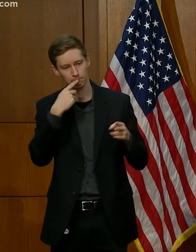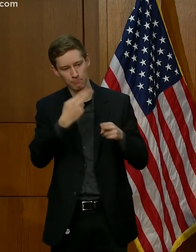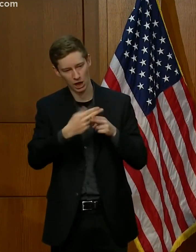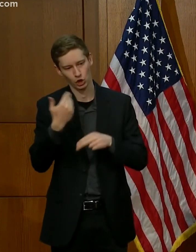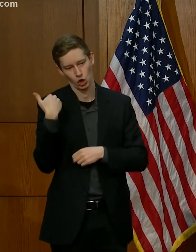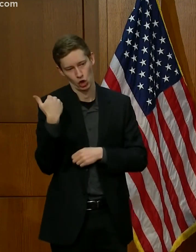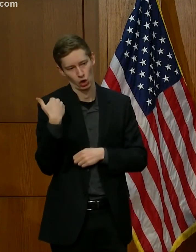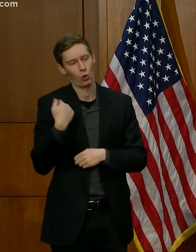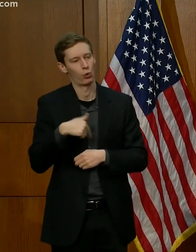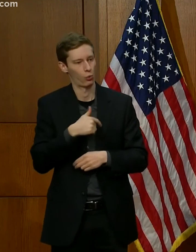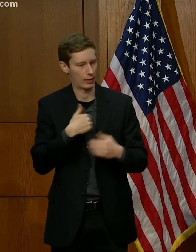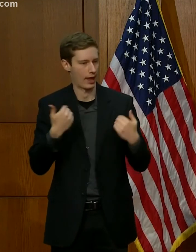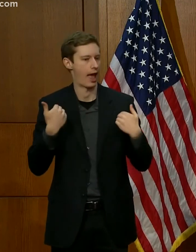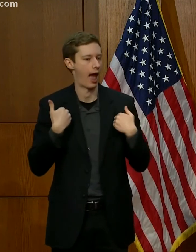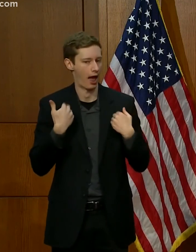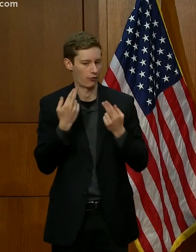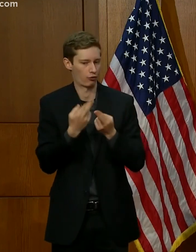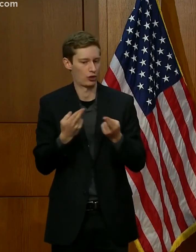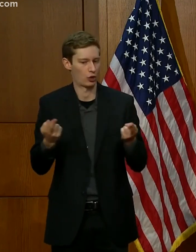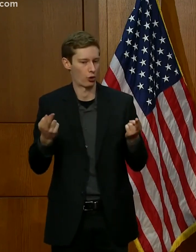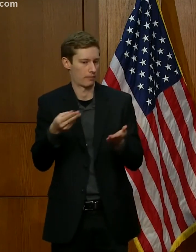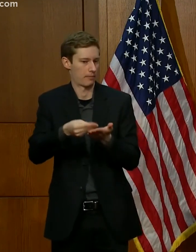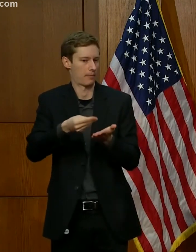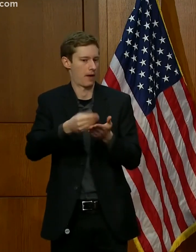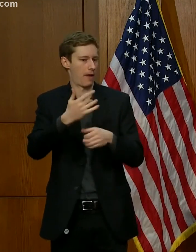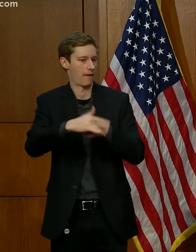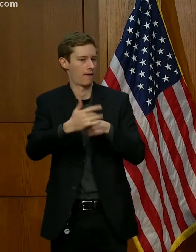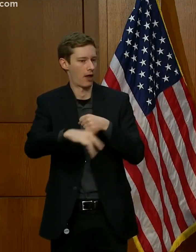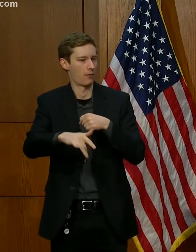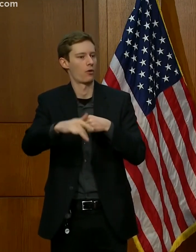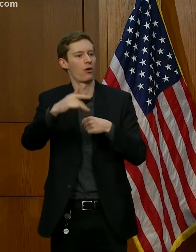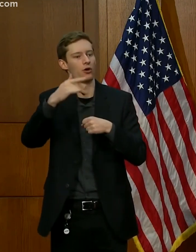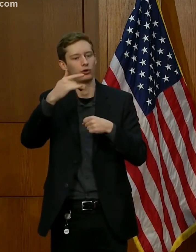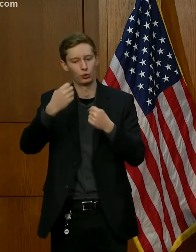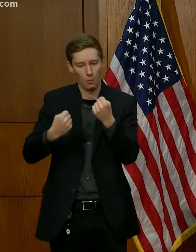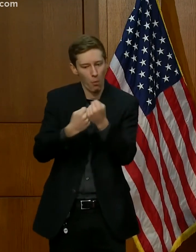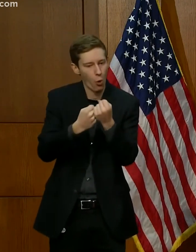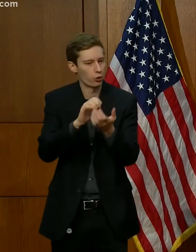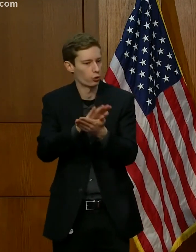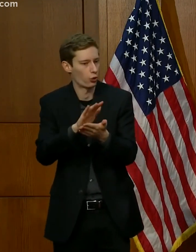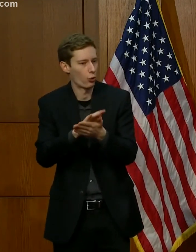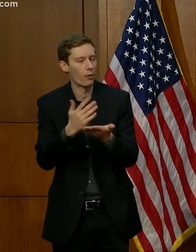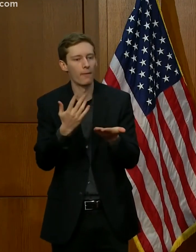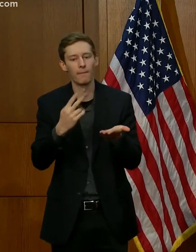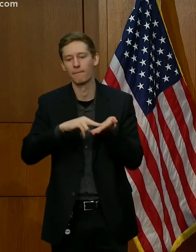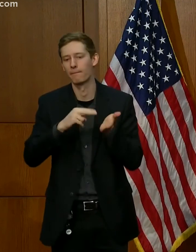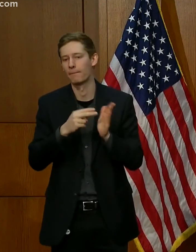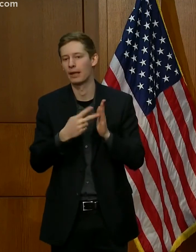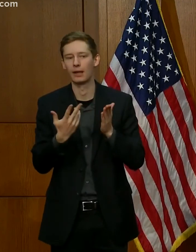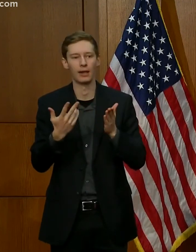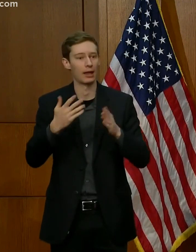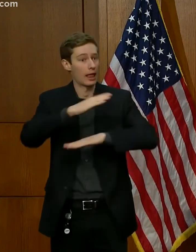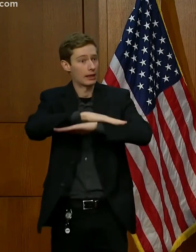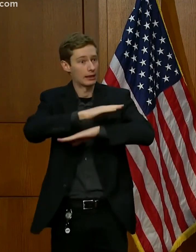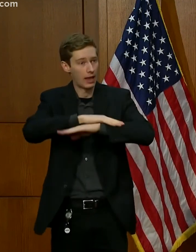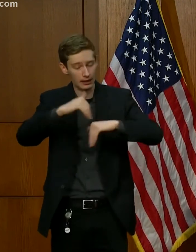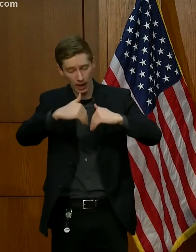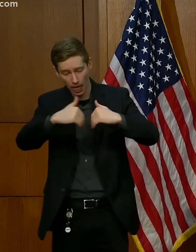the resources that we need to do everything that we can in the schools, whether it be spacing of our desks, whether